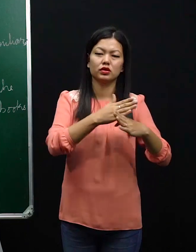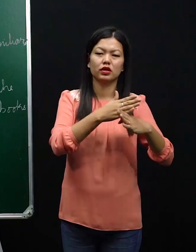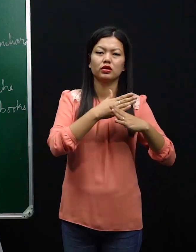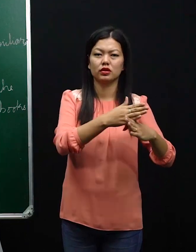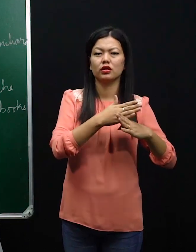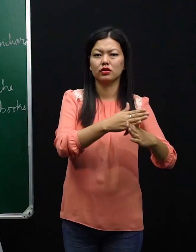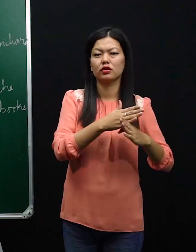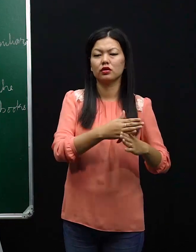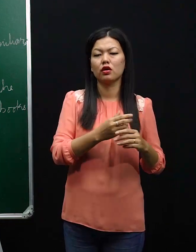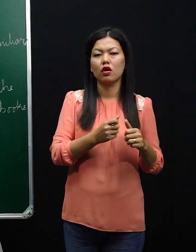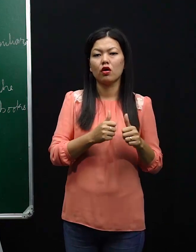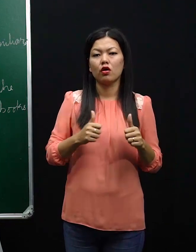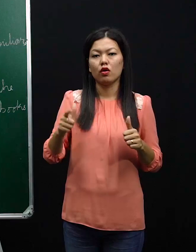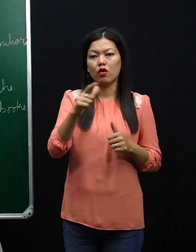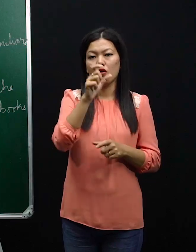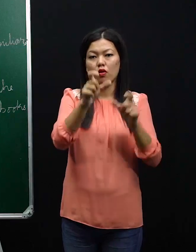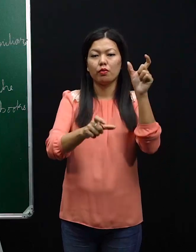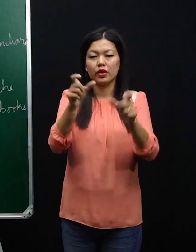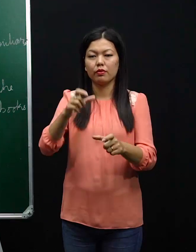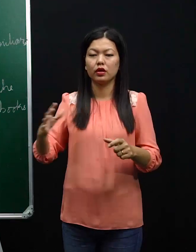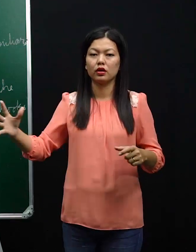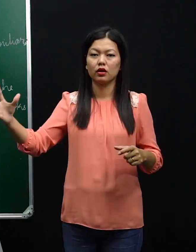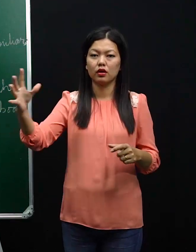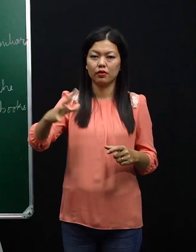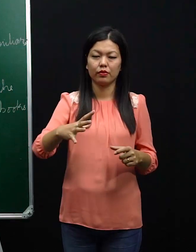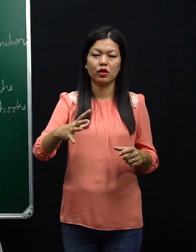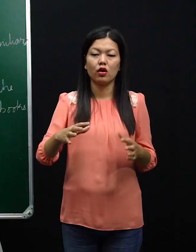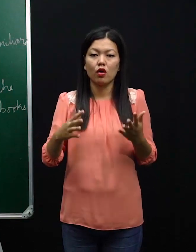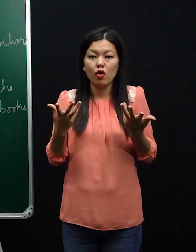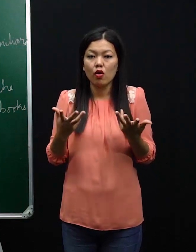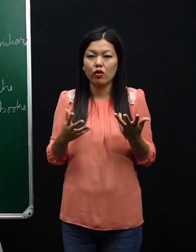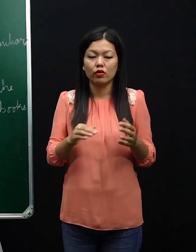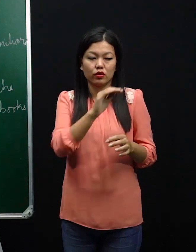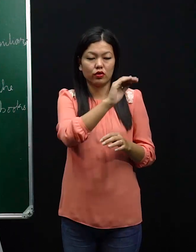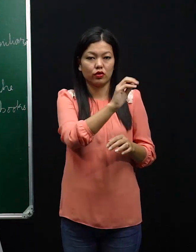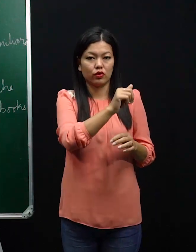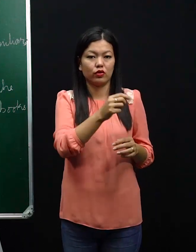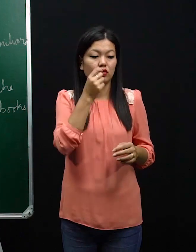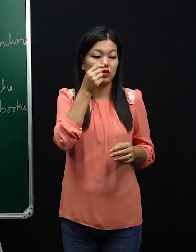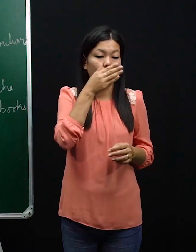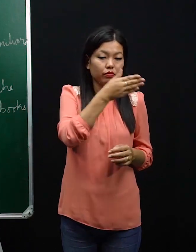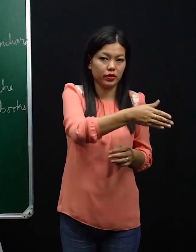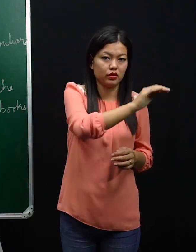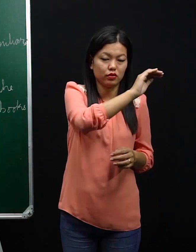every evening the villagers and the neighborhood will call him. All the people living in that neighborhood